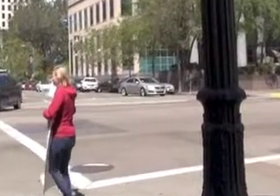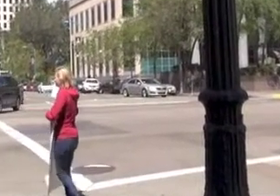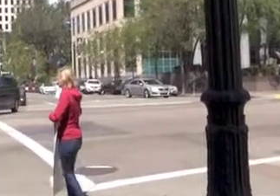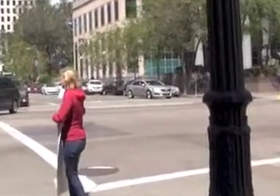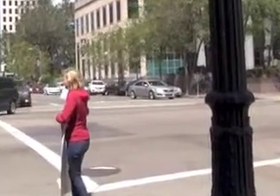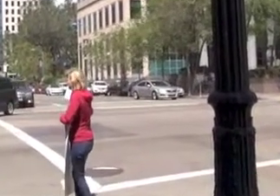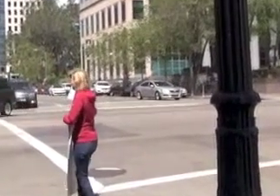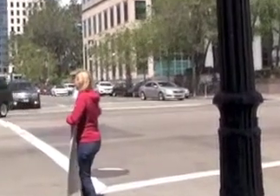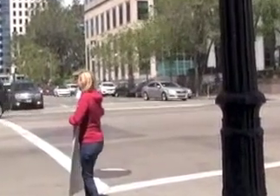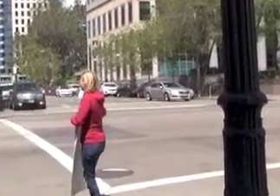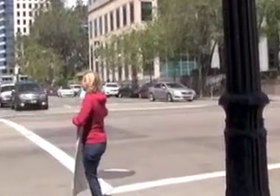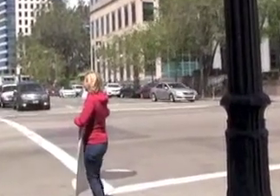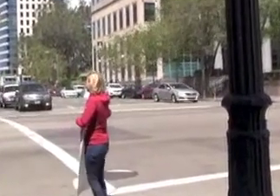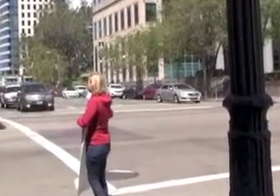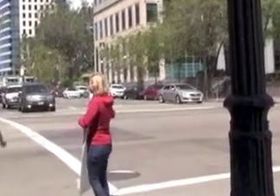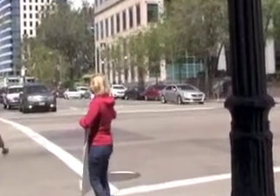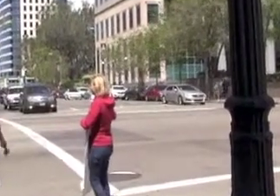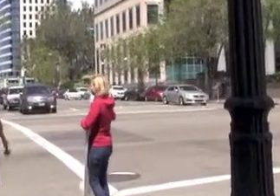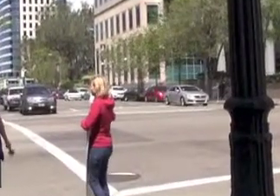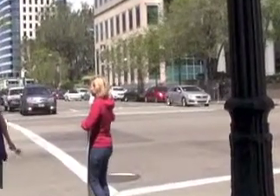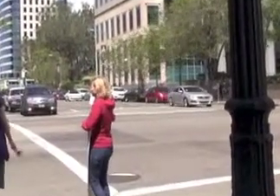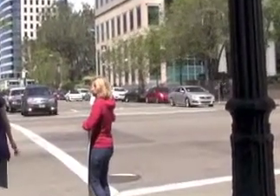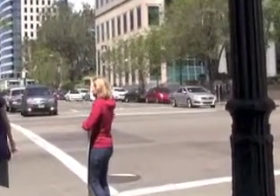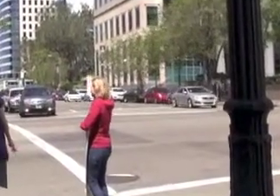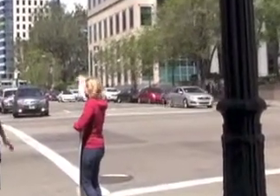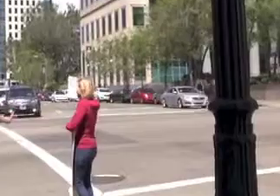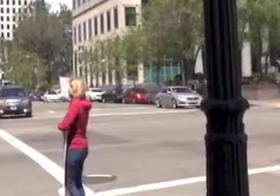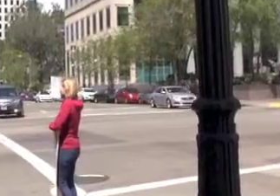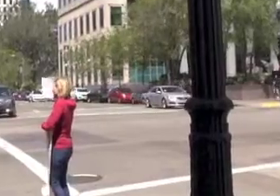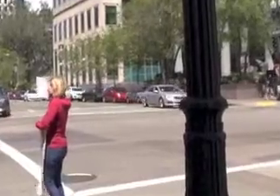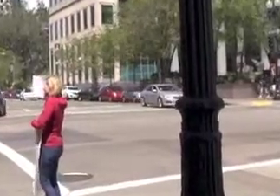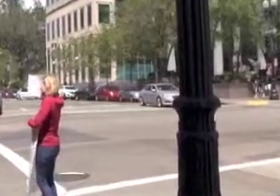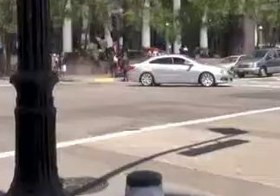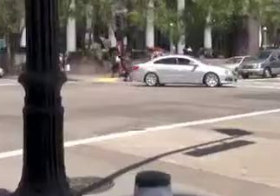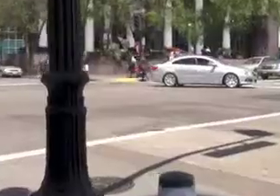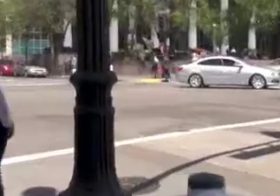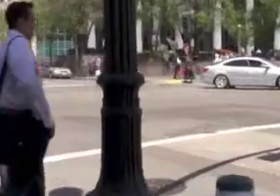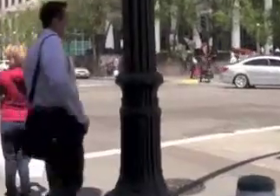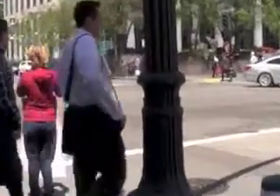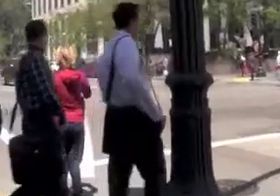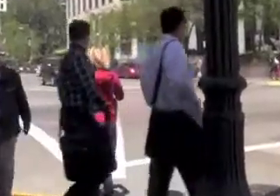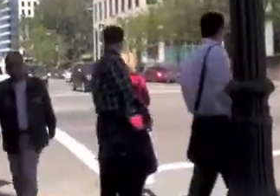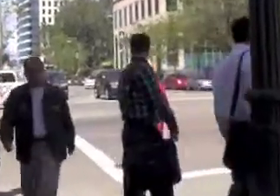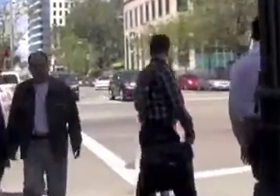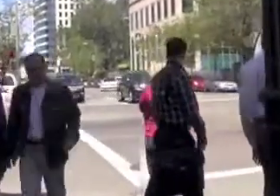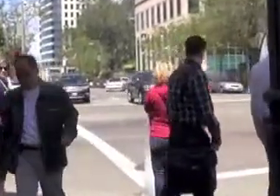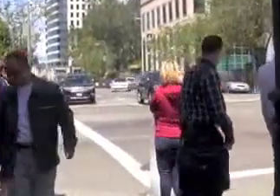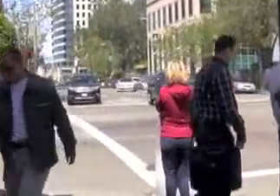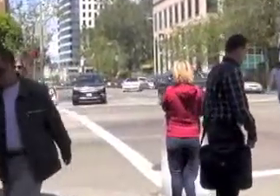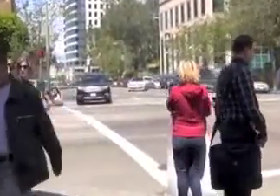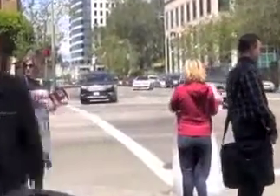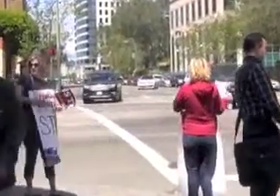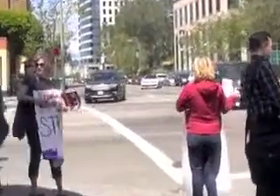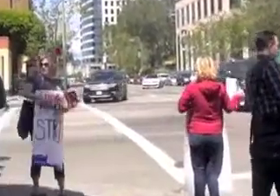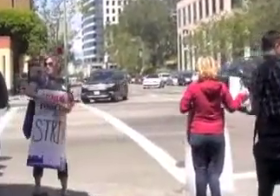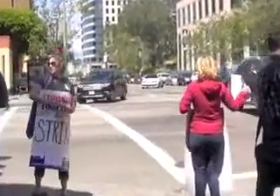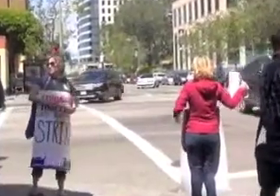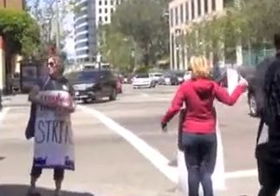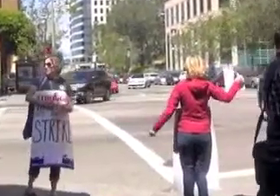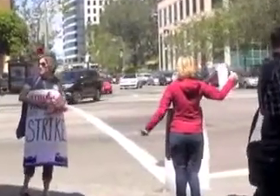safe work level expectations so that we cannot get injured. I've been interpreting for 24 years. I've worked for Purple